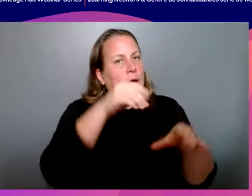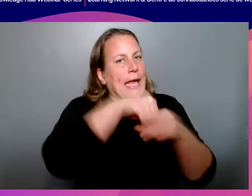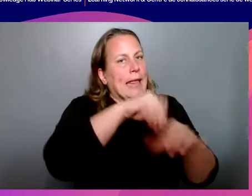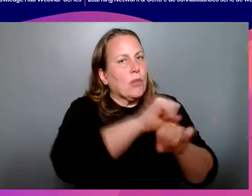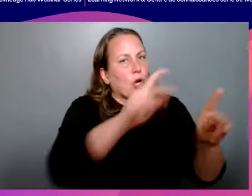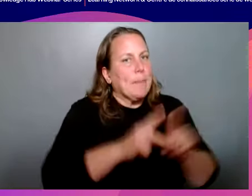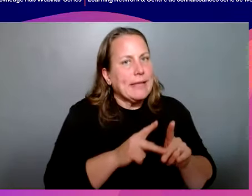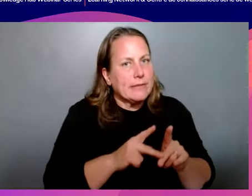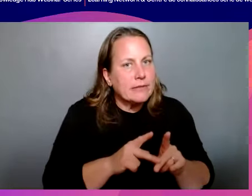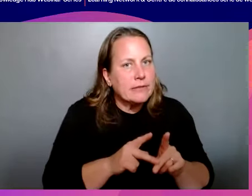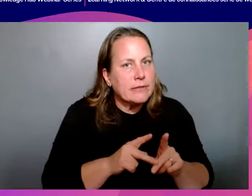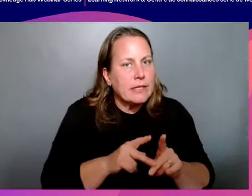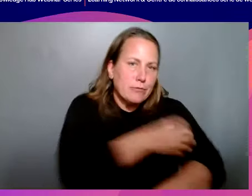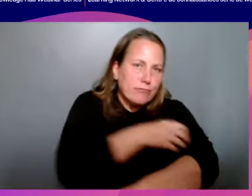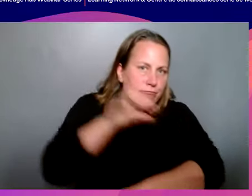And so